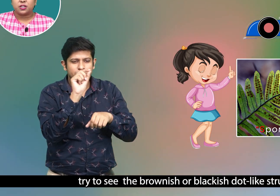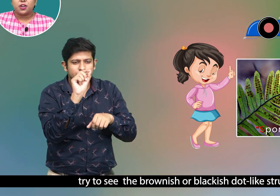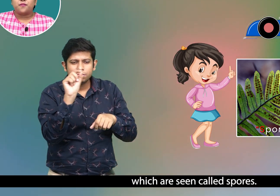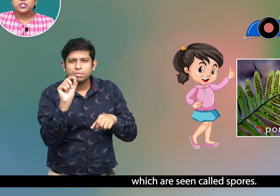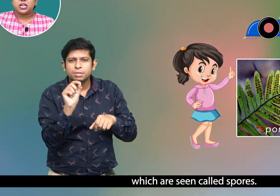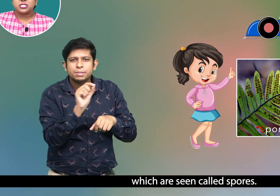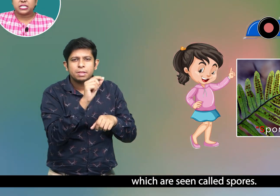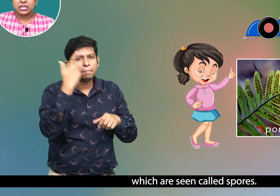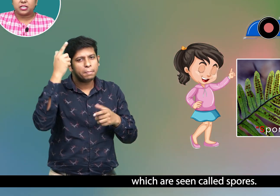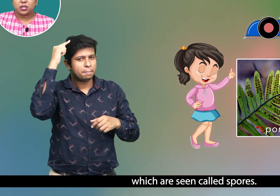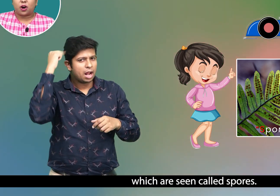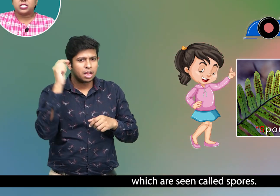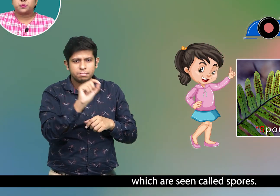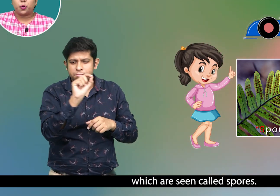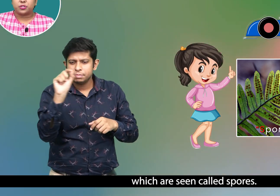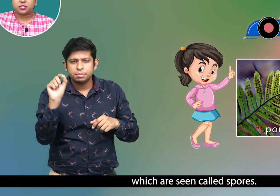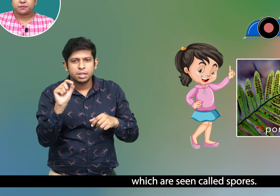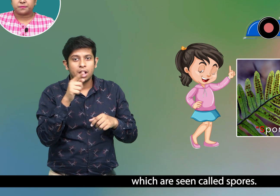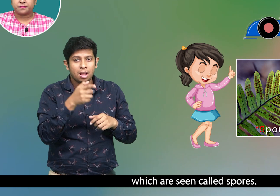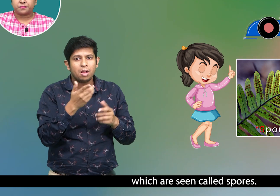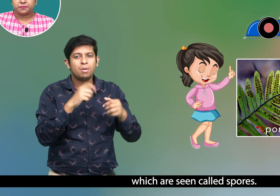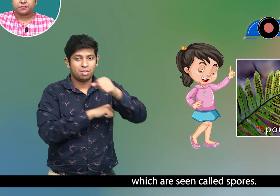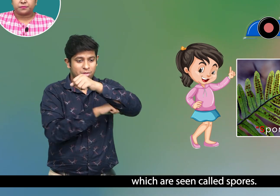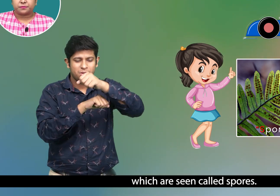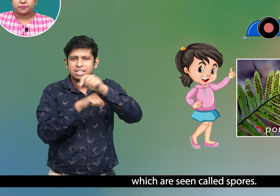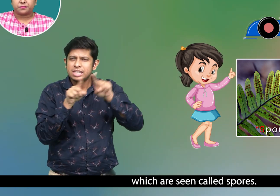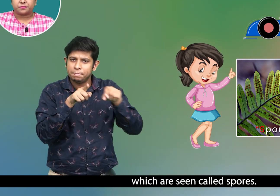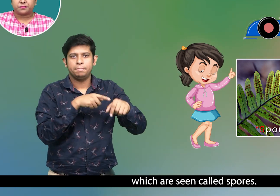structures which are seen called spores.